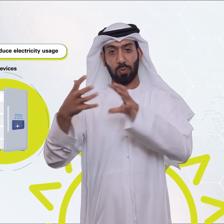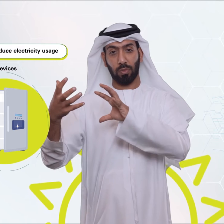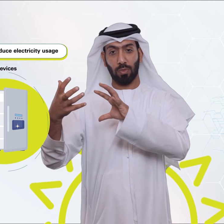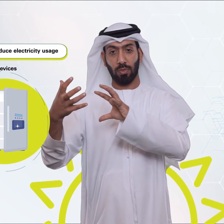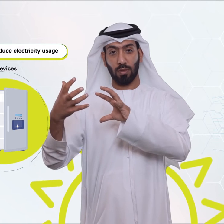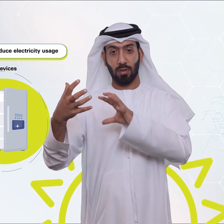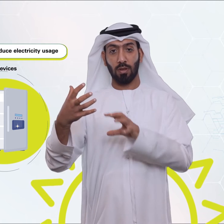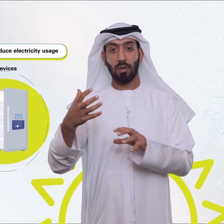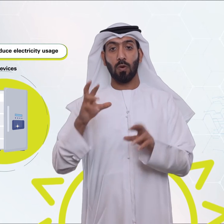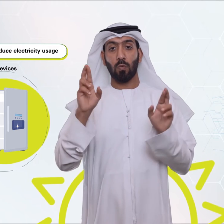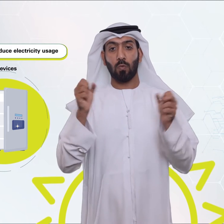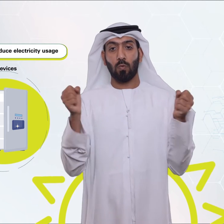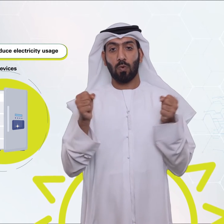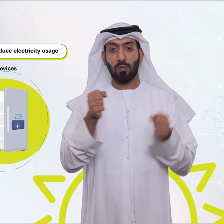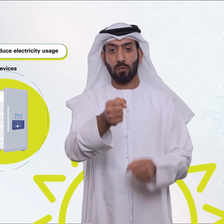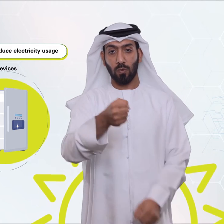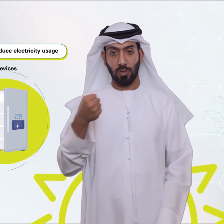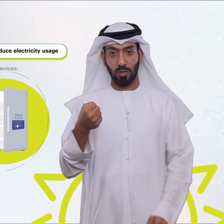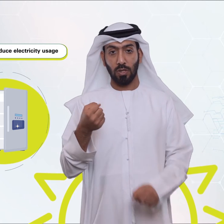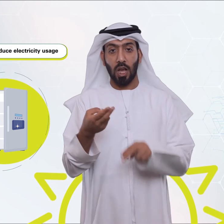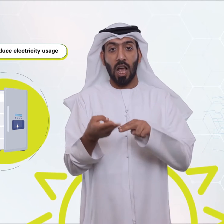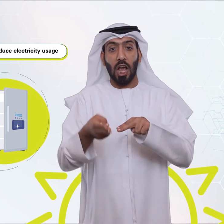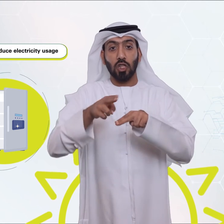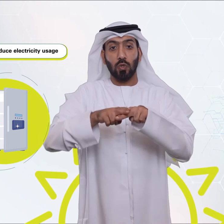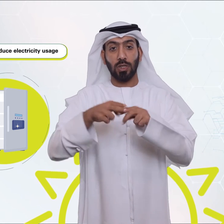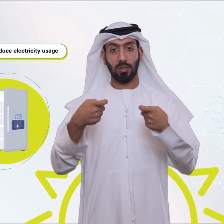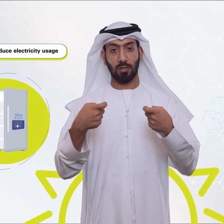the refrigerator and thus increasing its energy consumption.